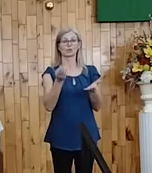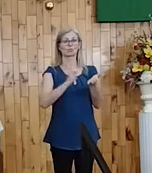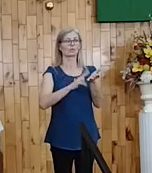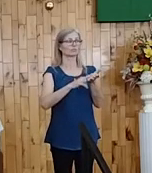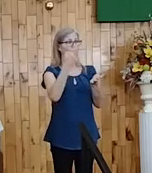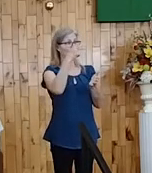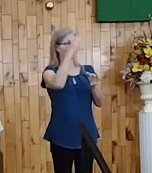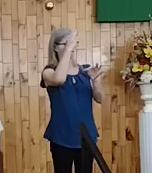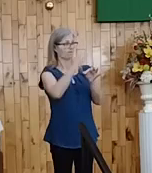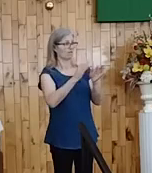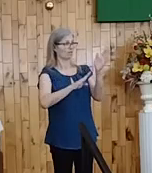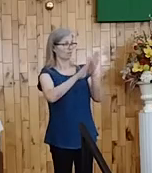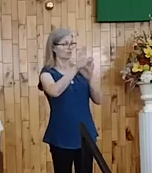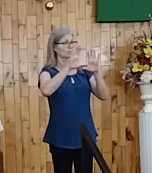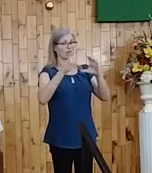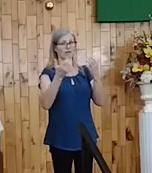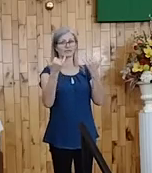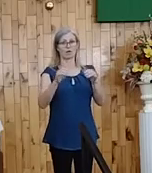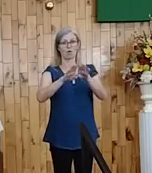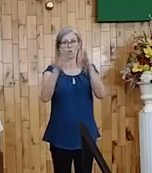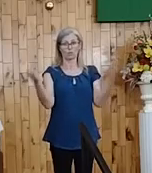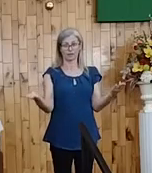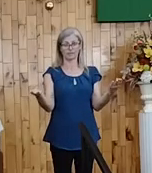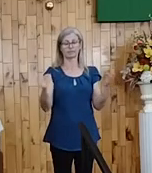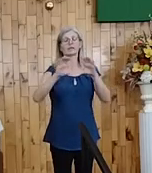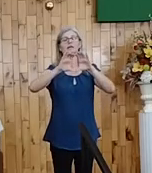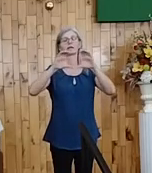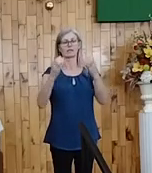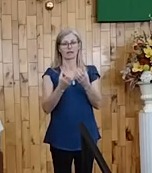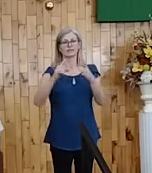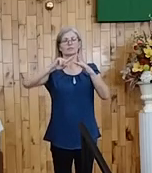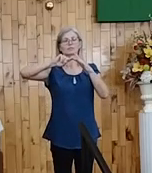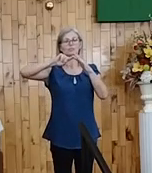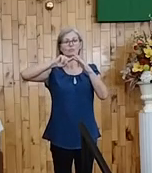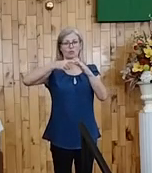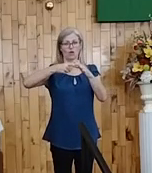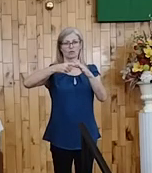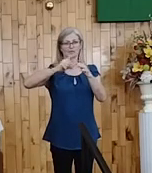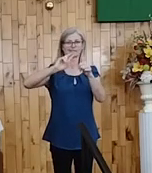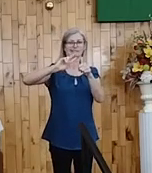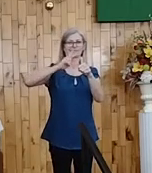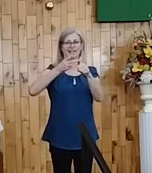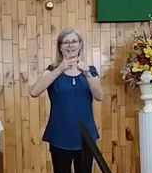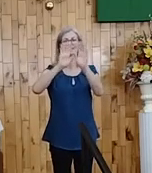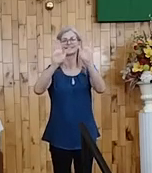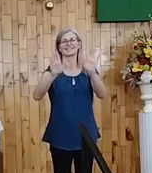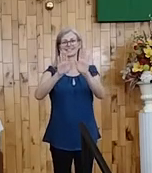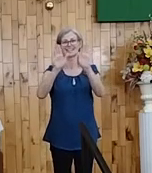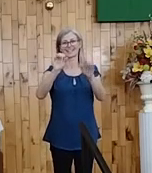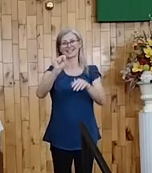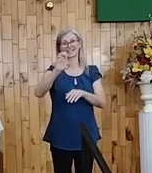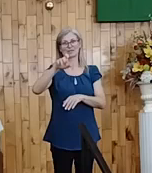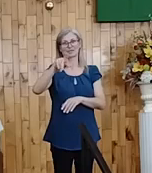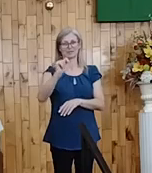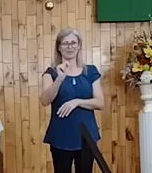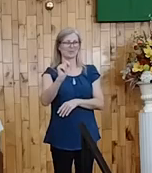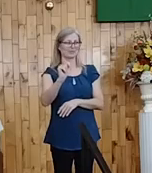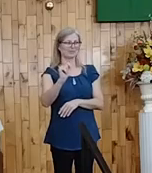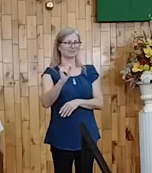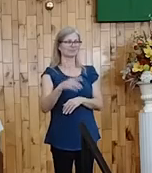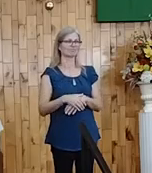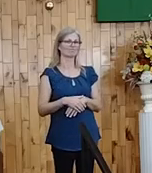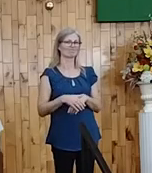Registration for Faith Formation is now open. Classes will start the second Sunday in September. Due to